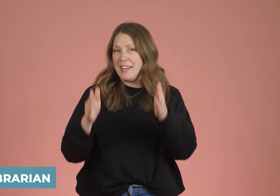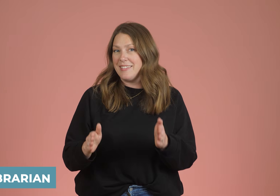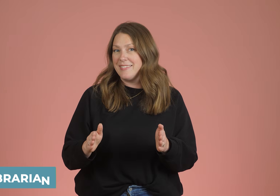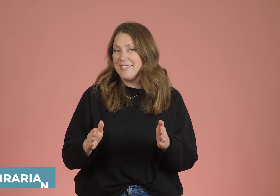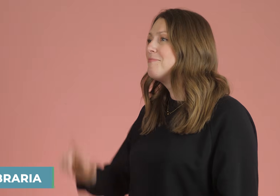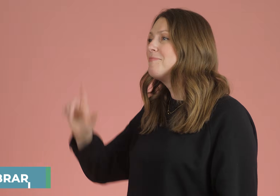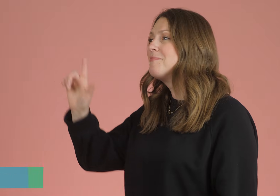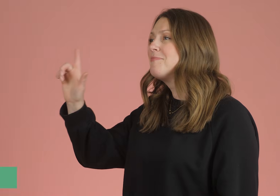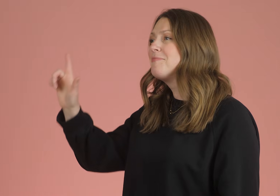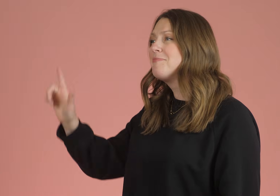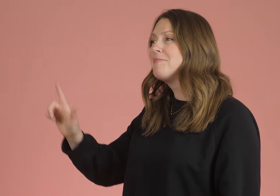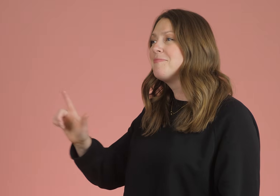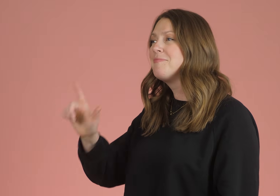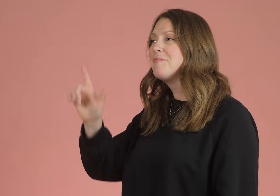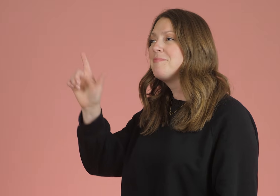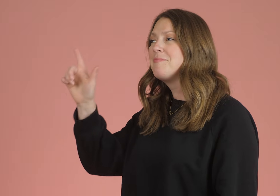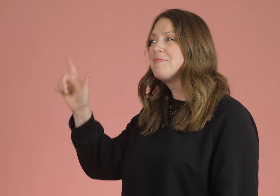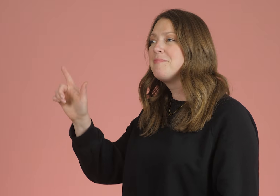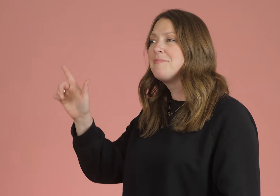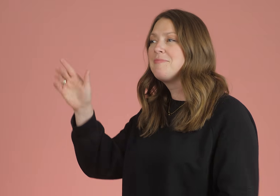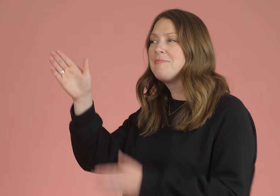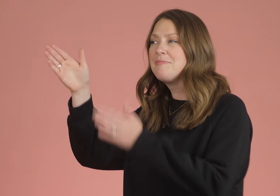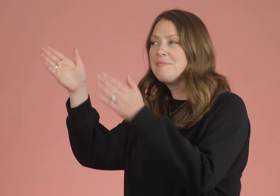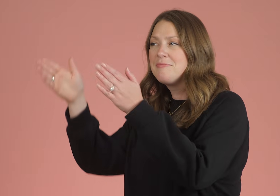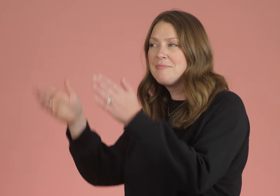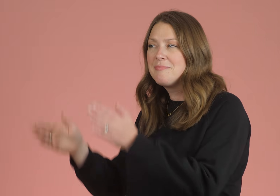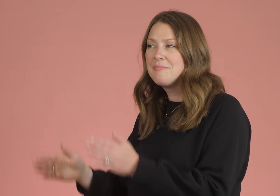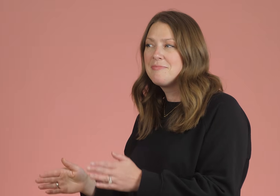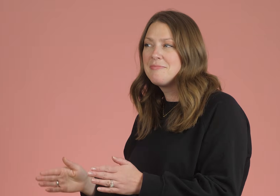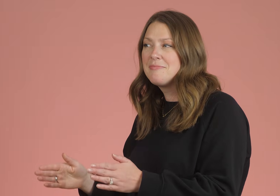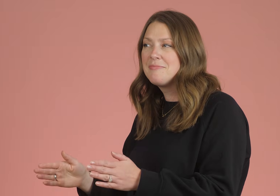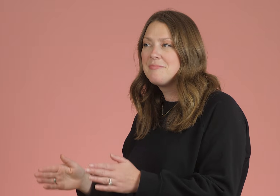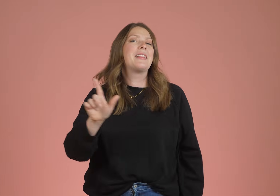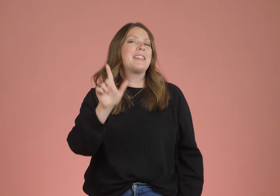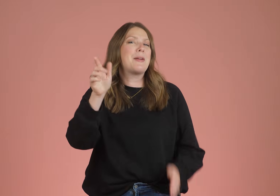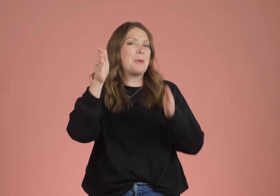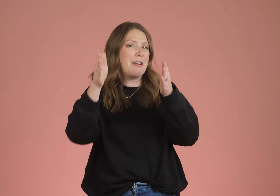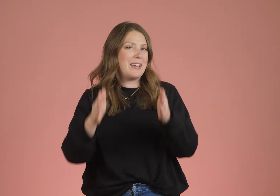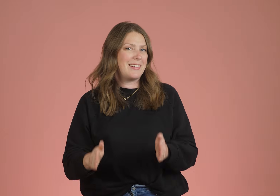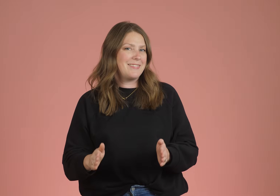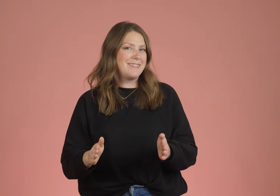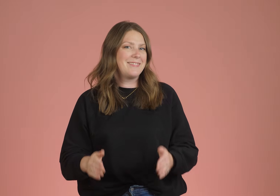Librarian. It's library with the agent marker. Librarian.